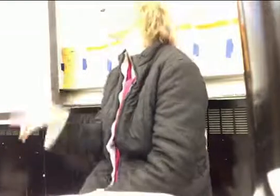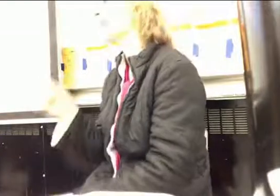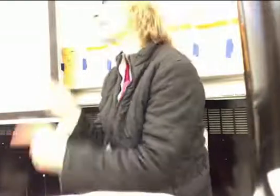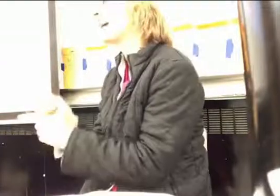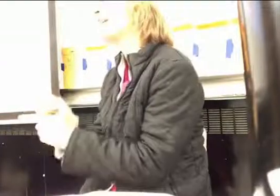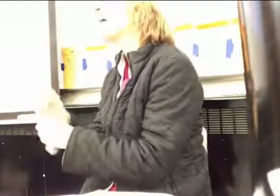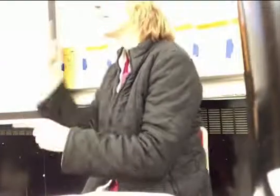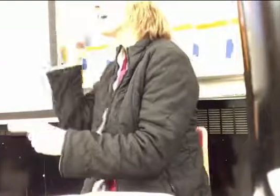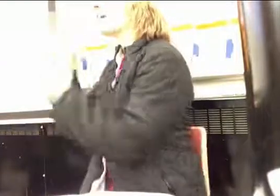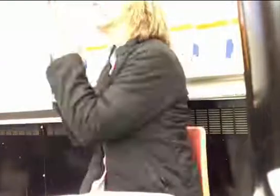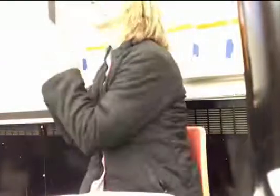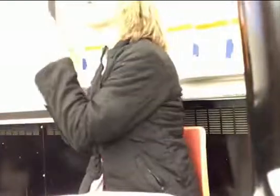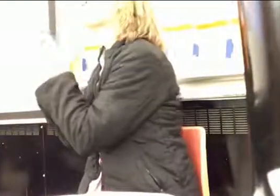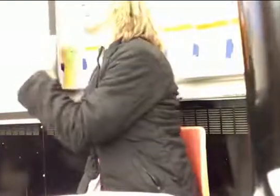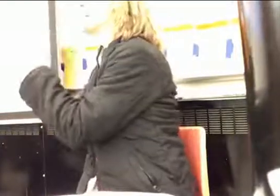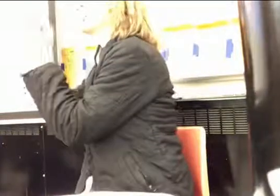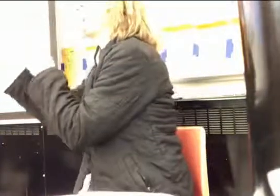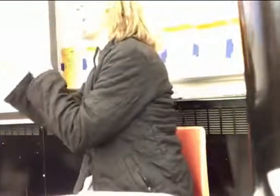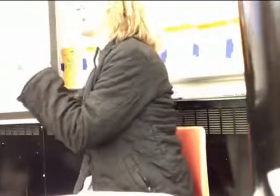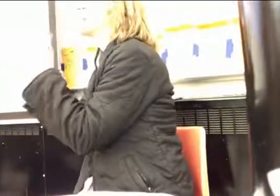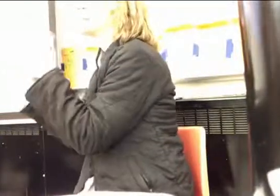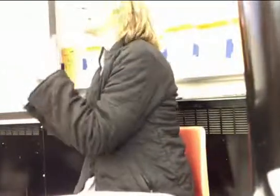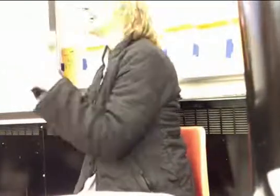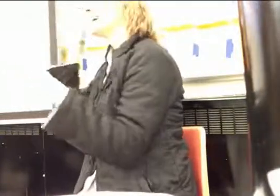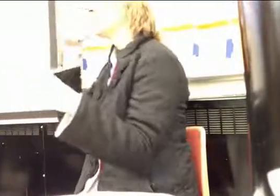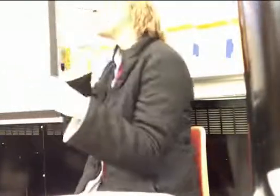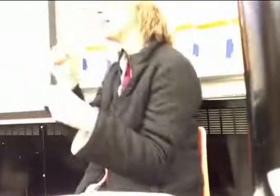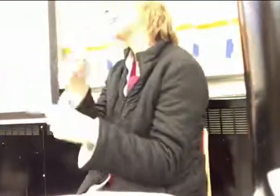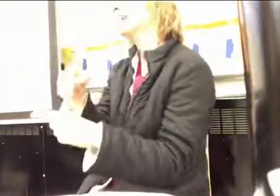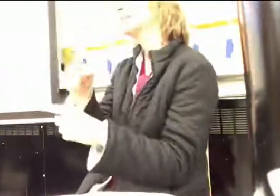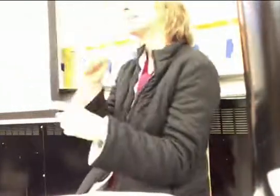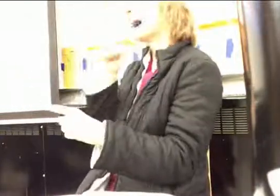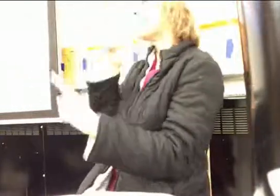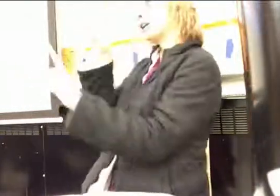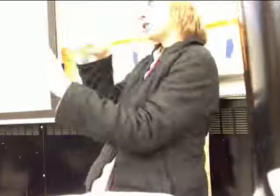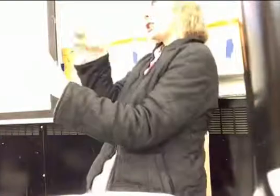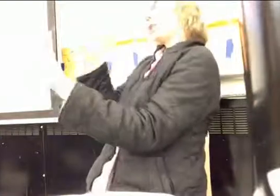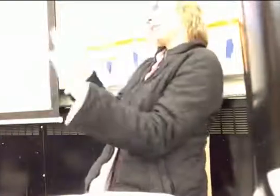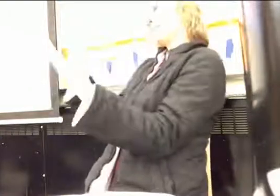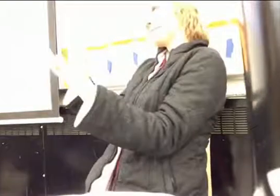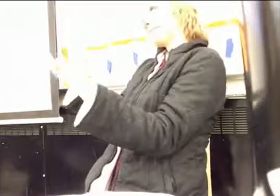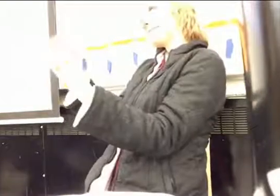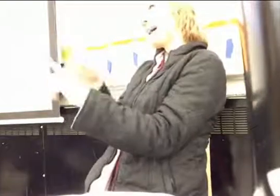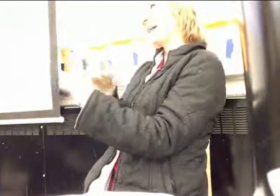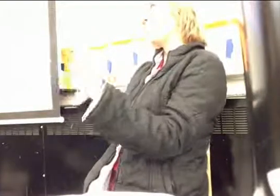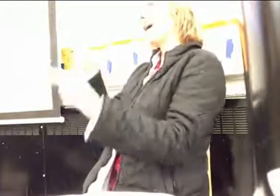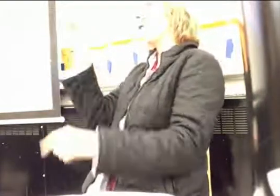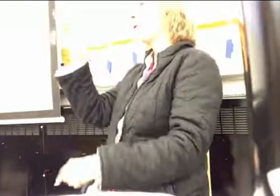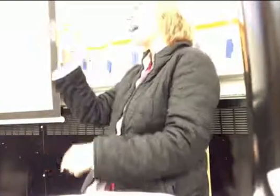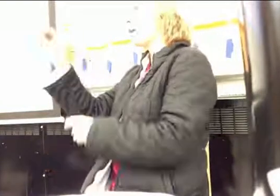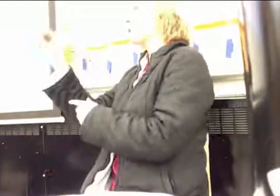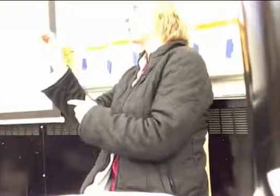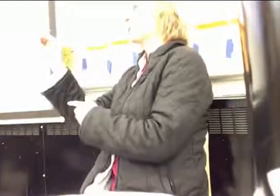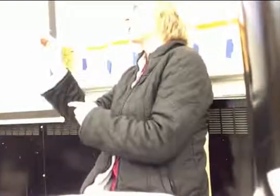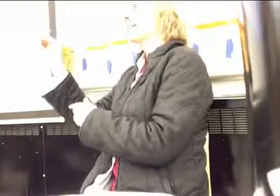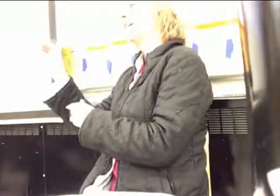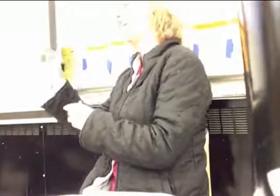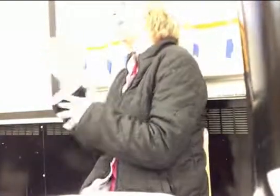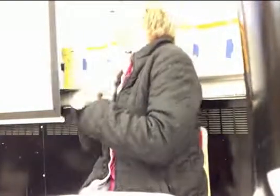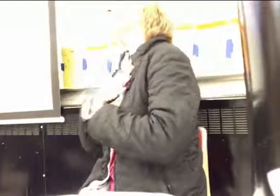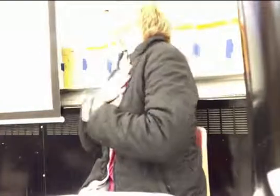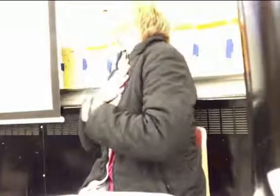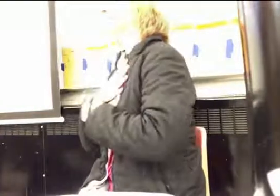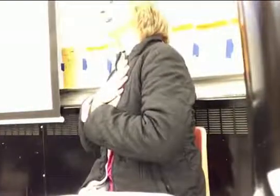You thought you were getting this, and you know what? If you love these, I don't judge you, okay? But Oreos are like the bomb.com. So